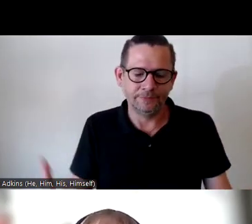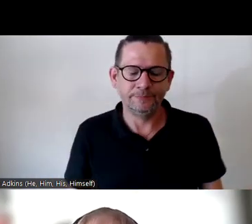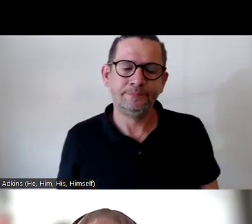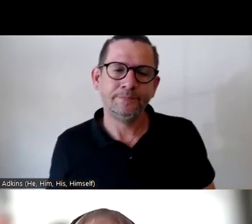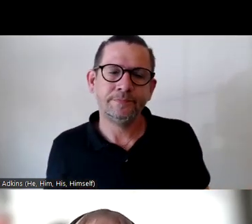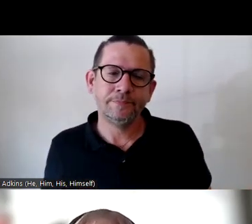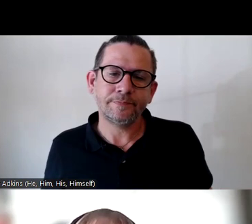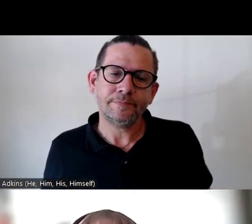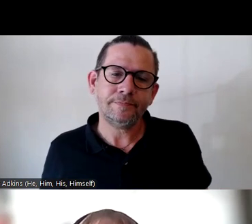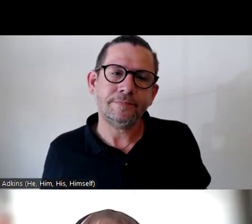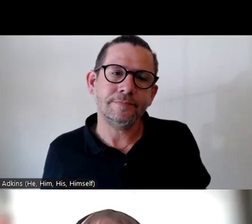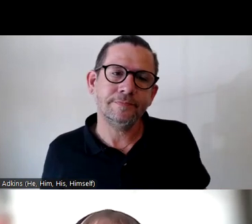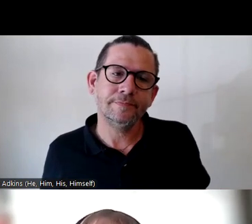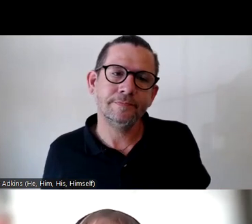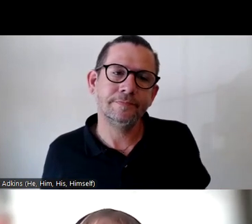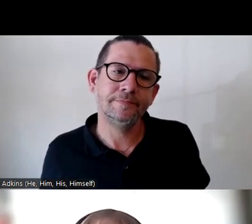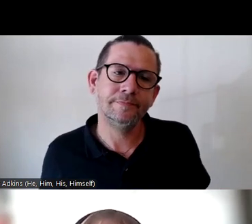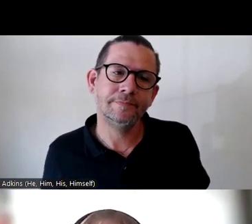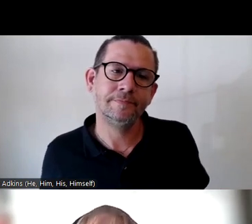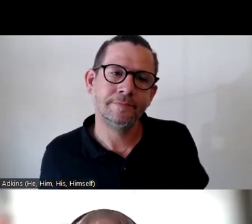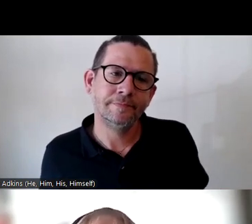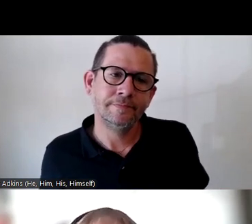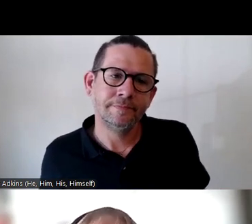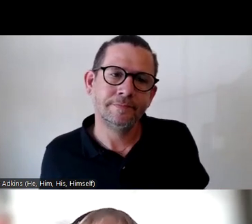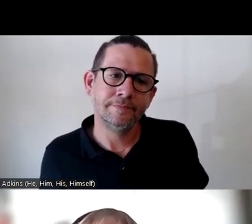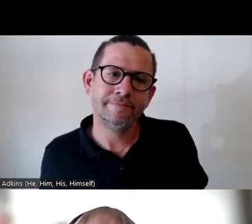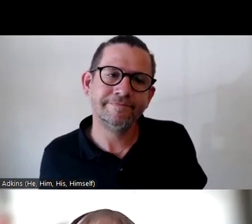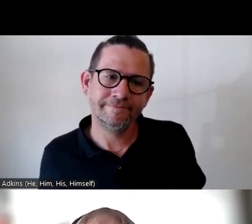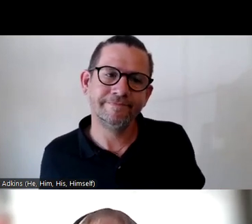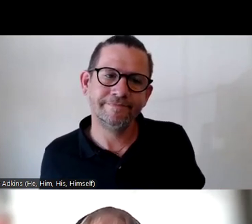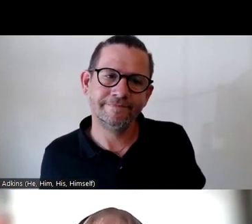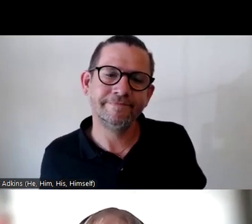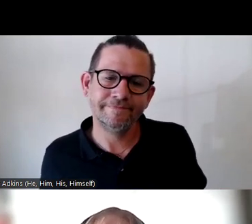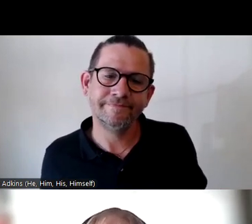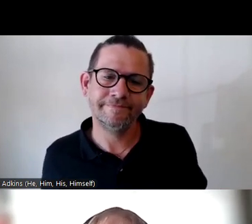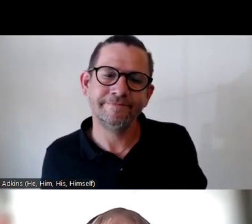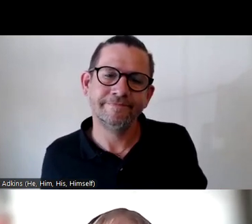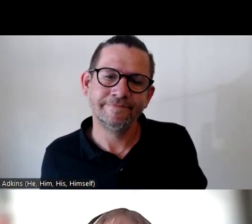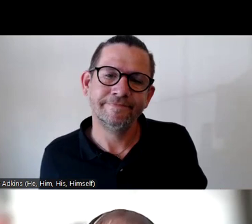when it would be easier to do one sign rather than several letters?